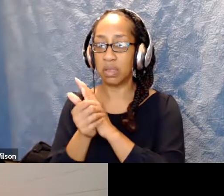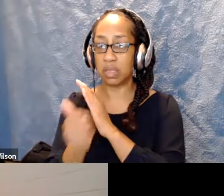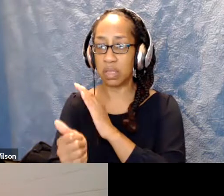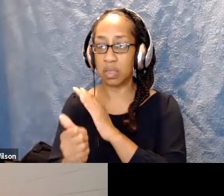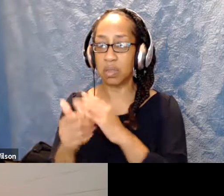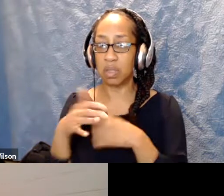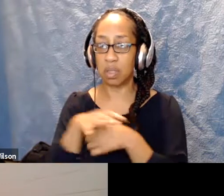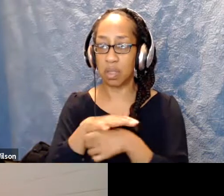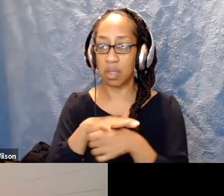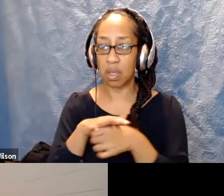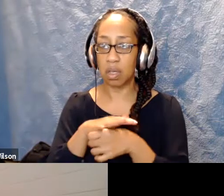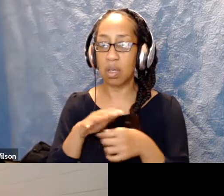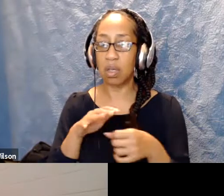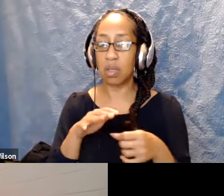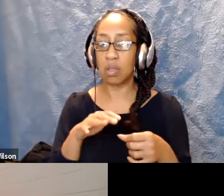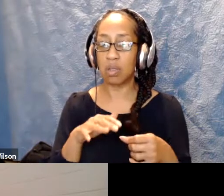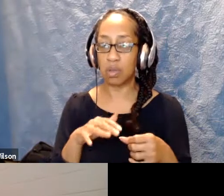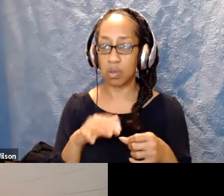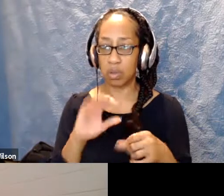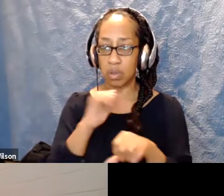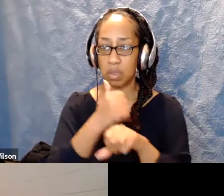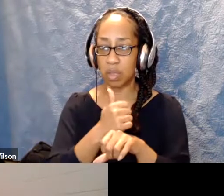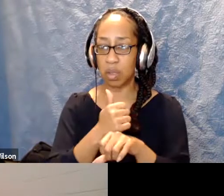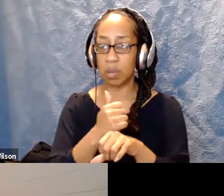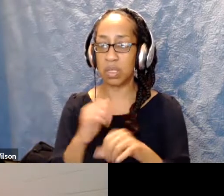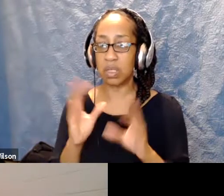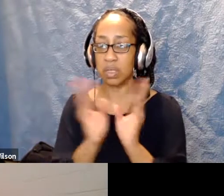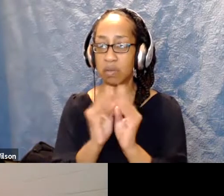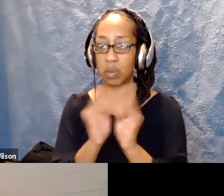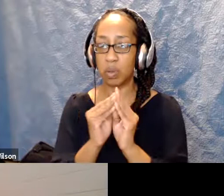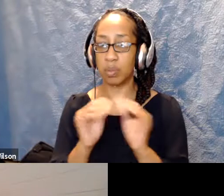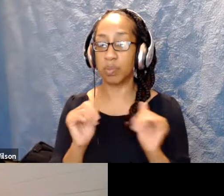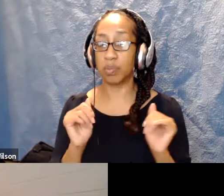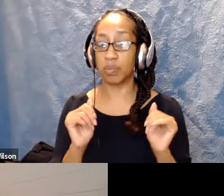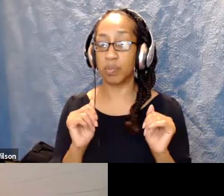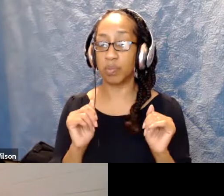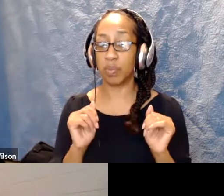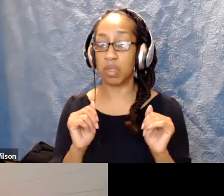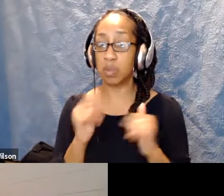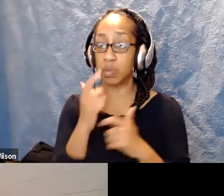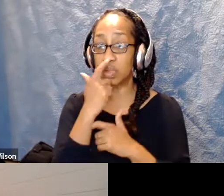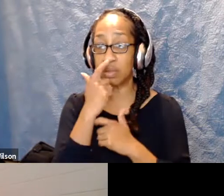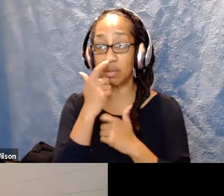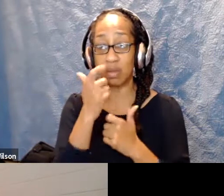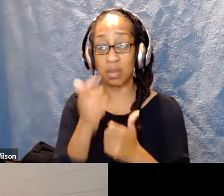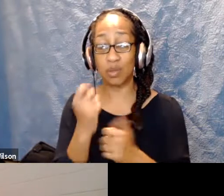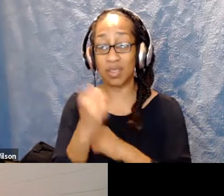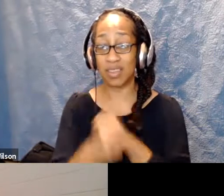regions to facilitate the Youth Leadership Forum. So this was an interesting year to start